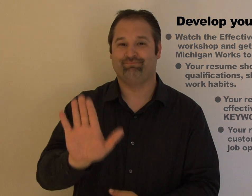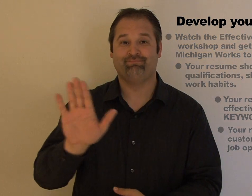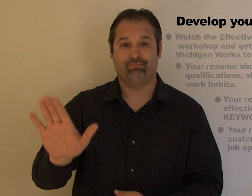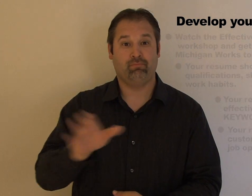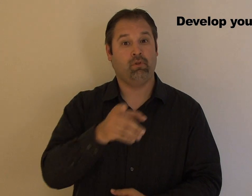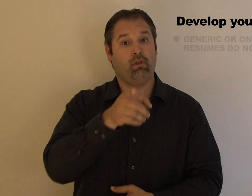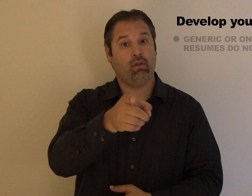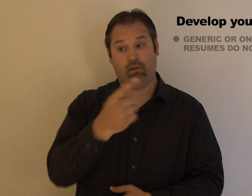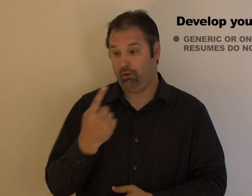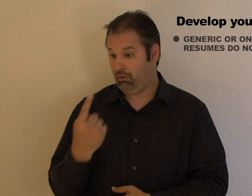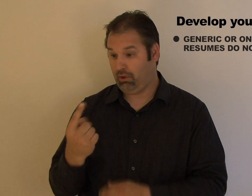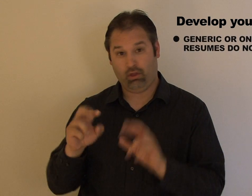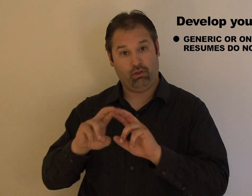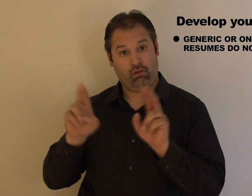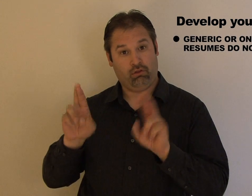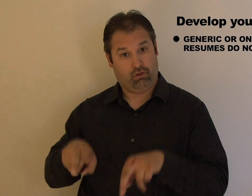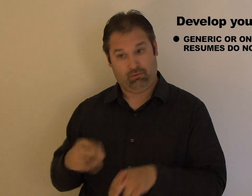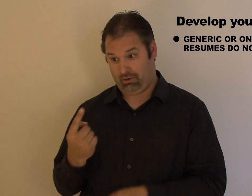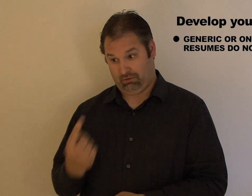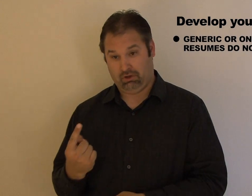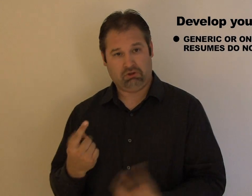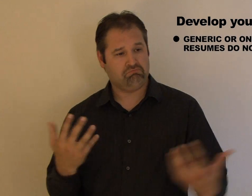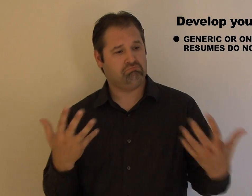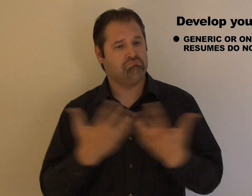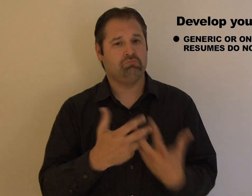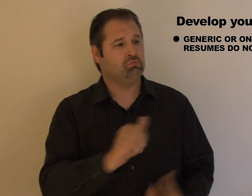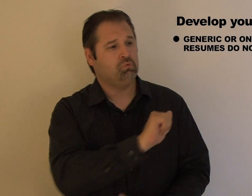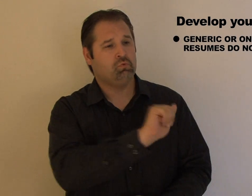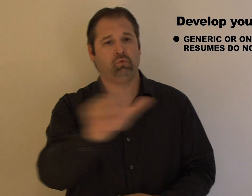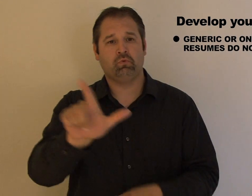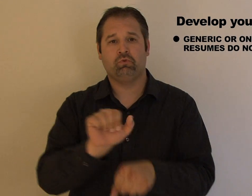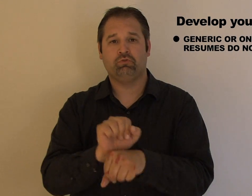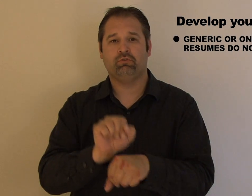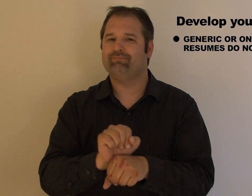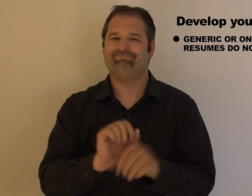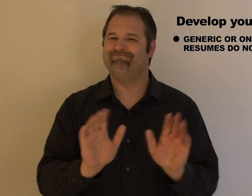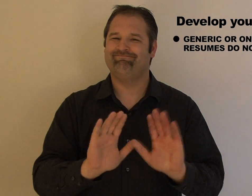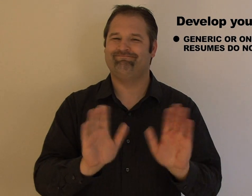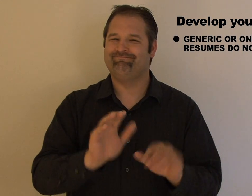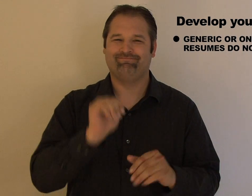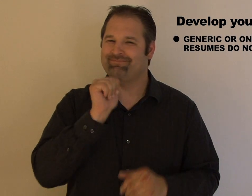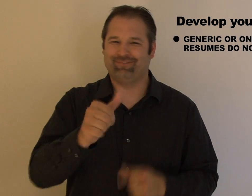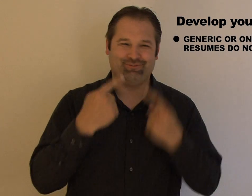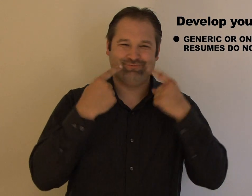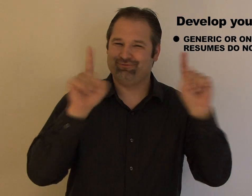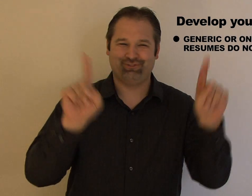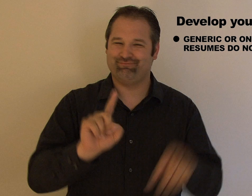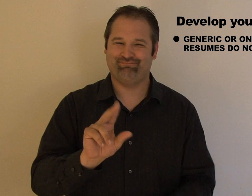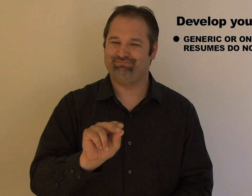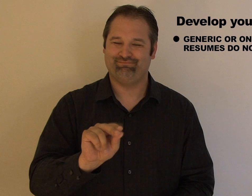A generic or one-size-fits-all resumes do not work.